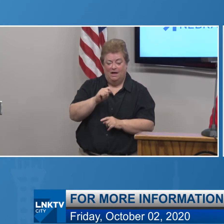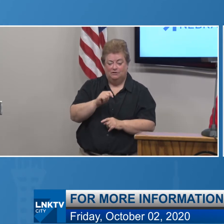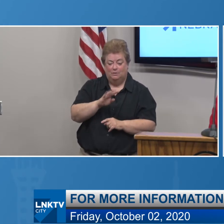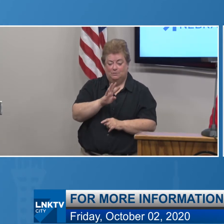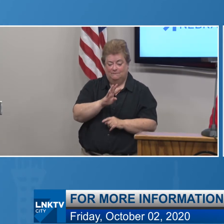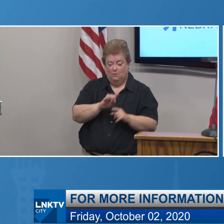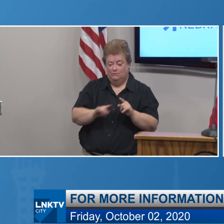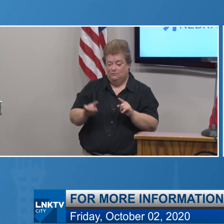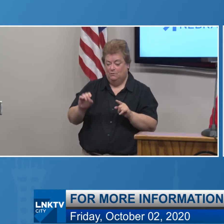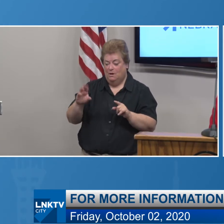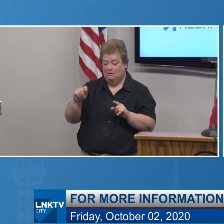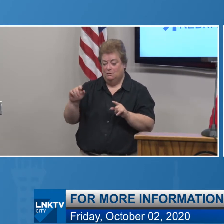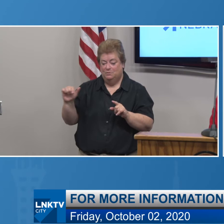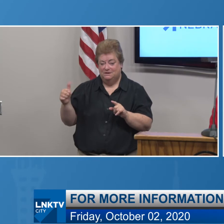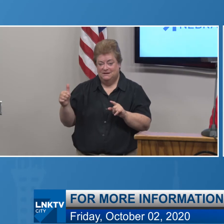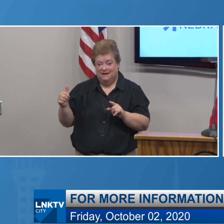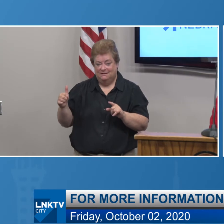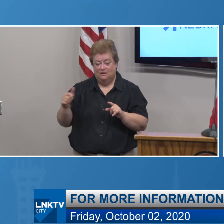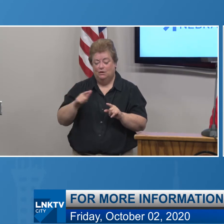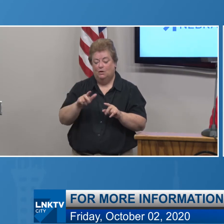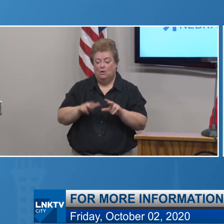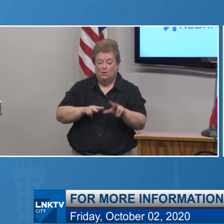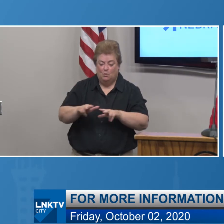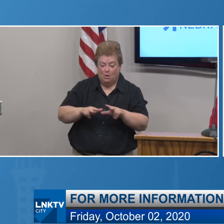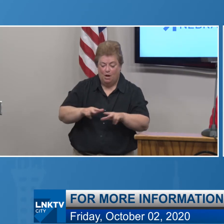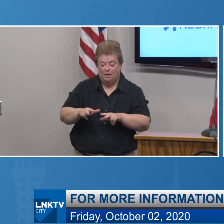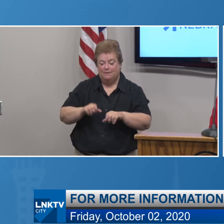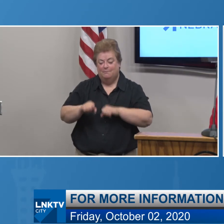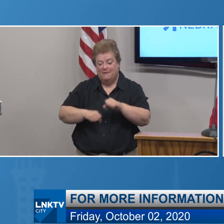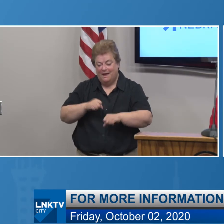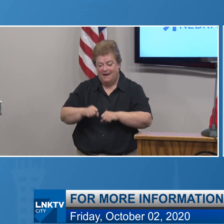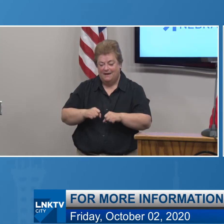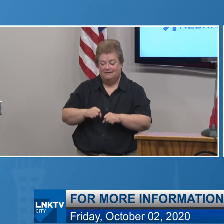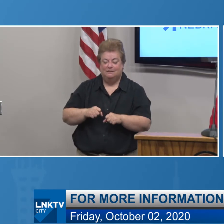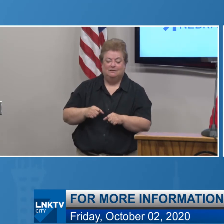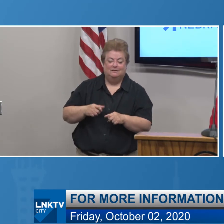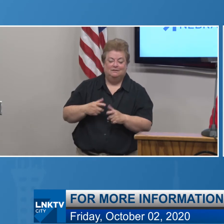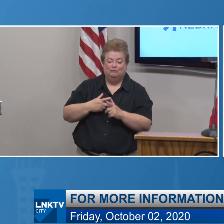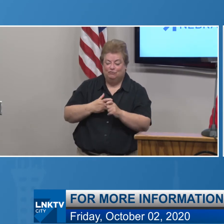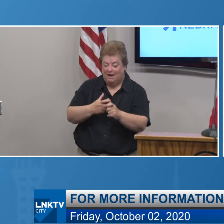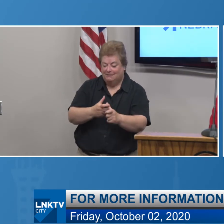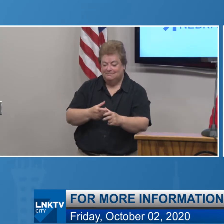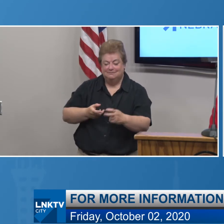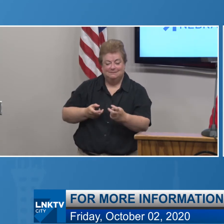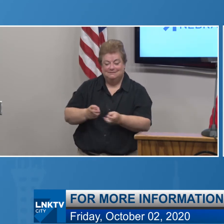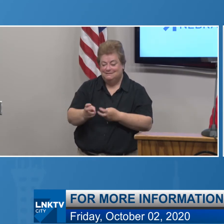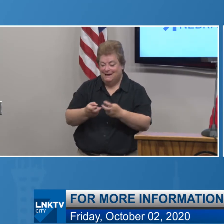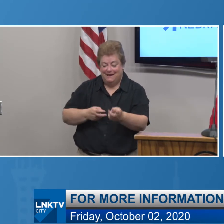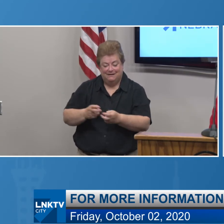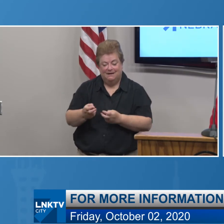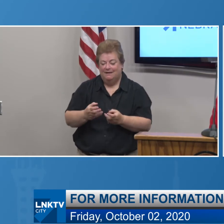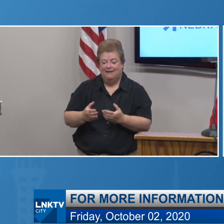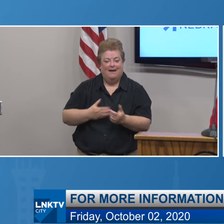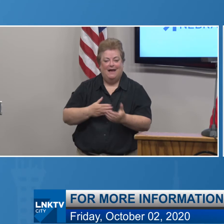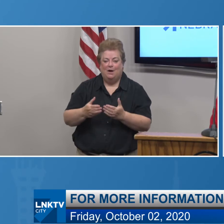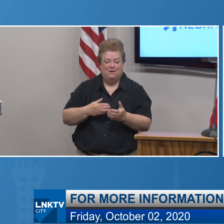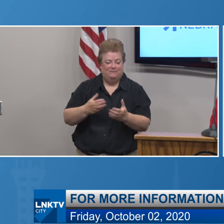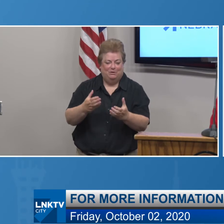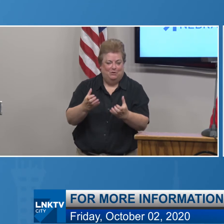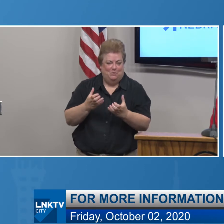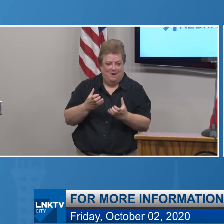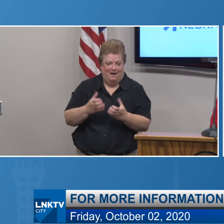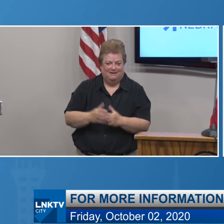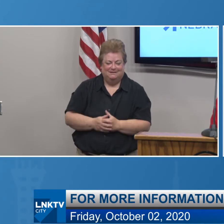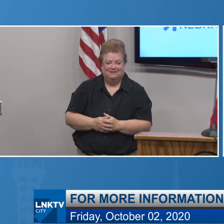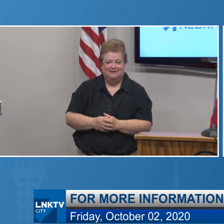10th as they walk, bike, run, skate, however you want to be active in the community. And if we get